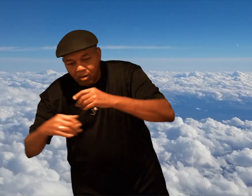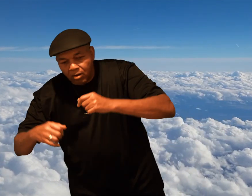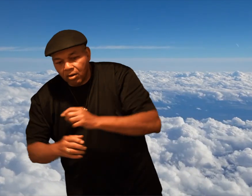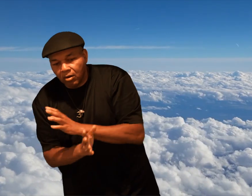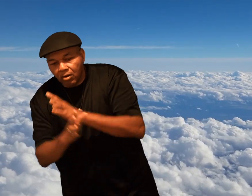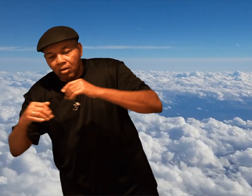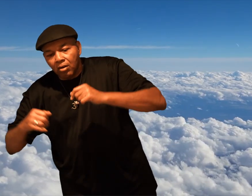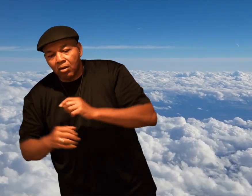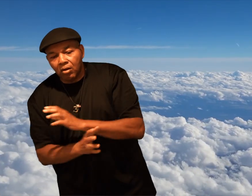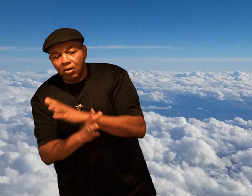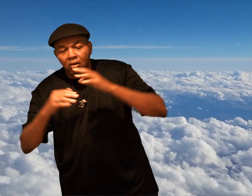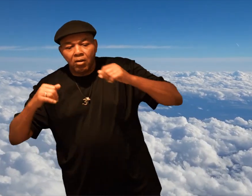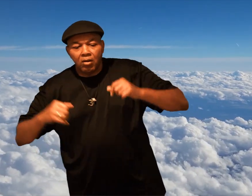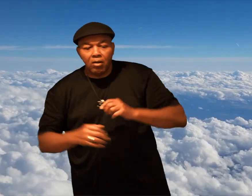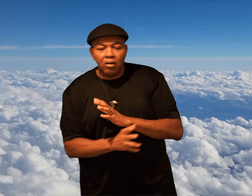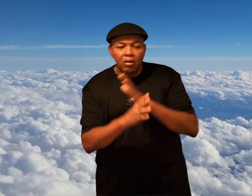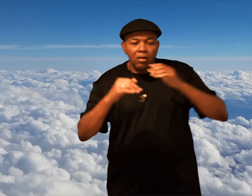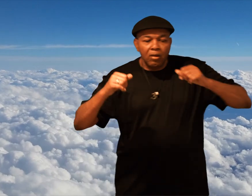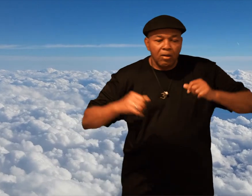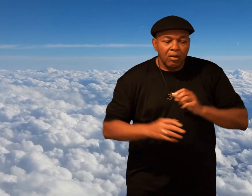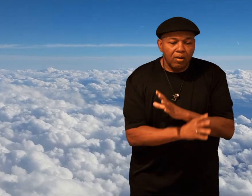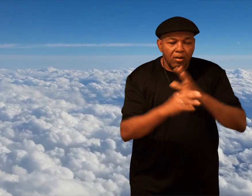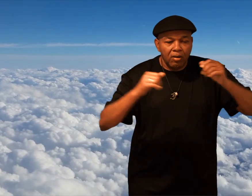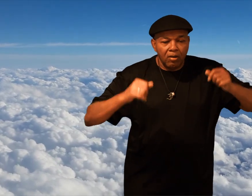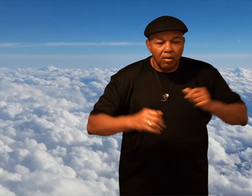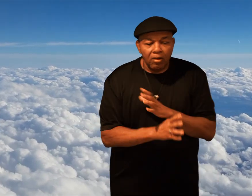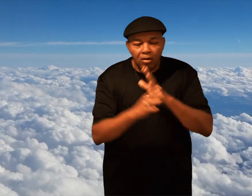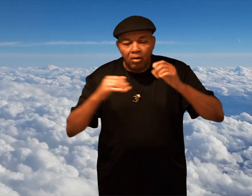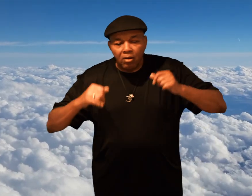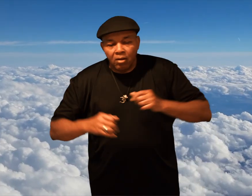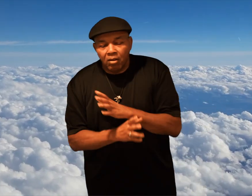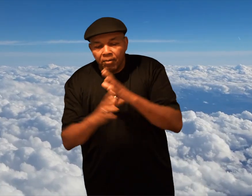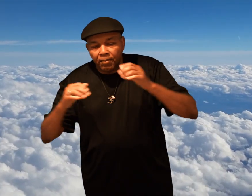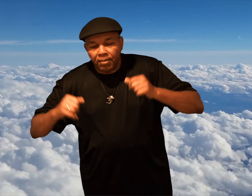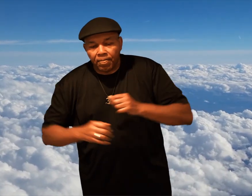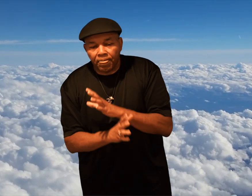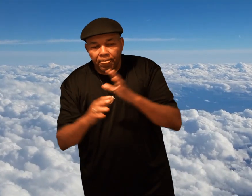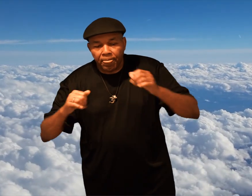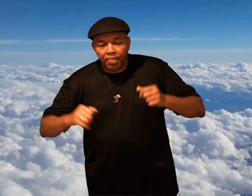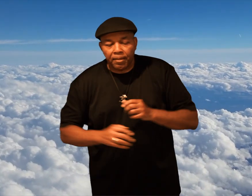Thank you.